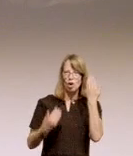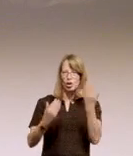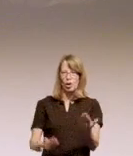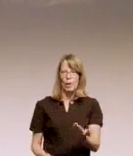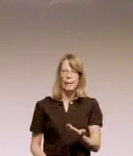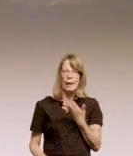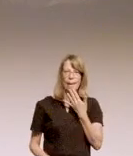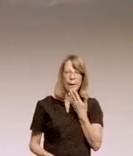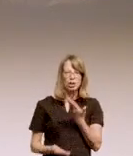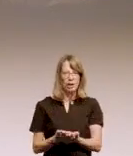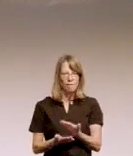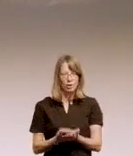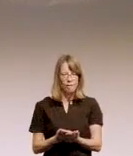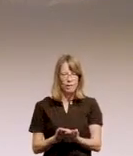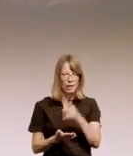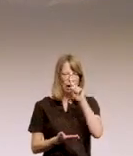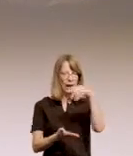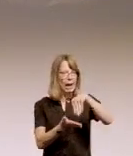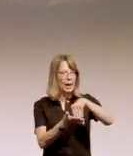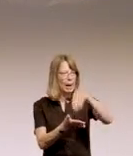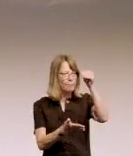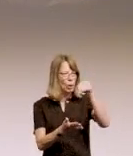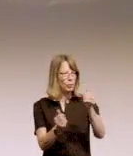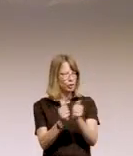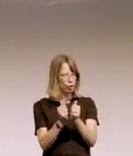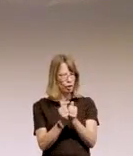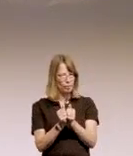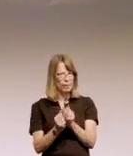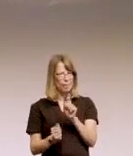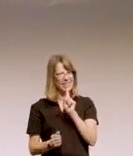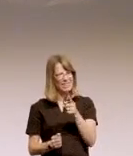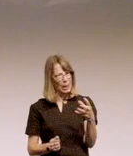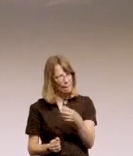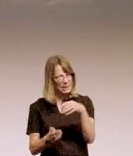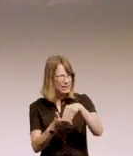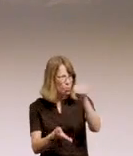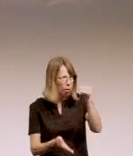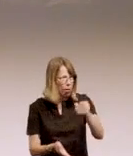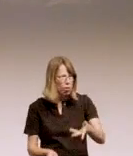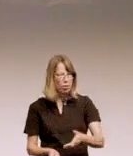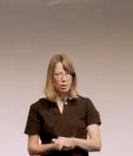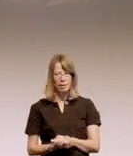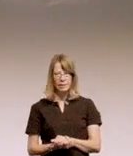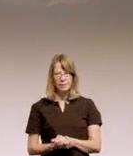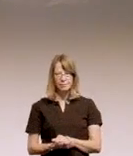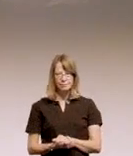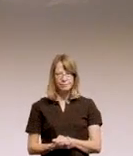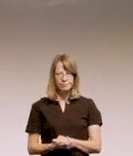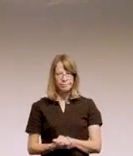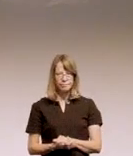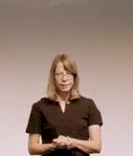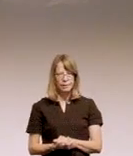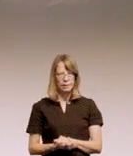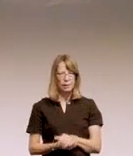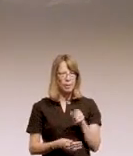upload a document in relation to a claim, yet that's what I'm told I'm meant to do. Now, these aren't problems that are